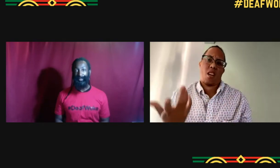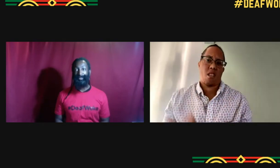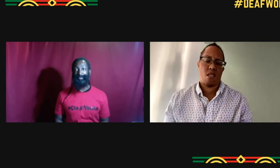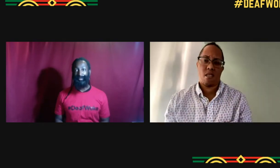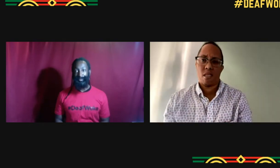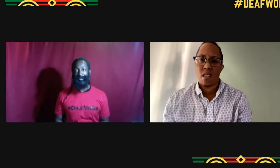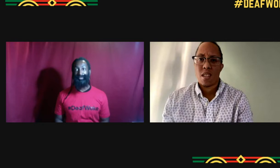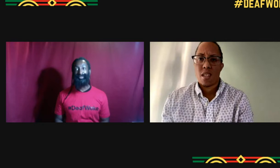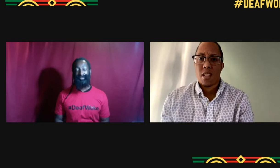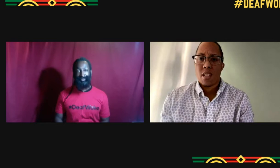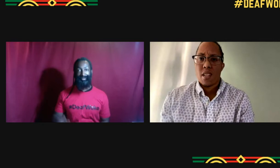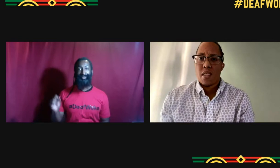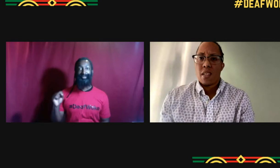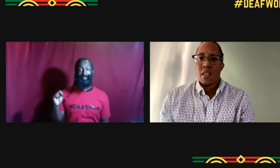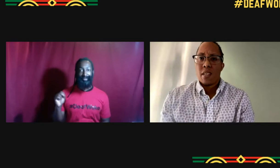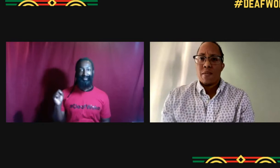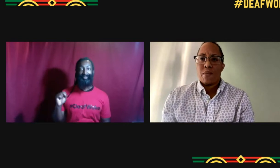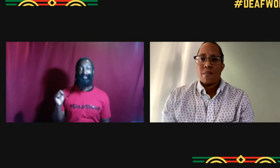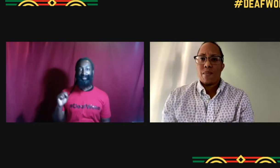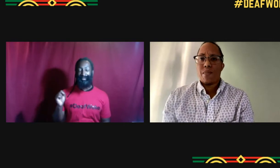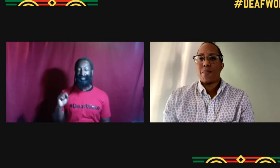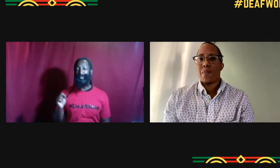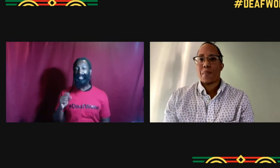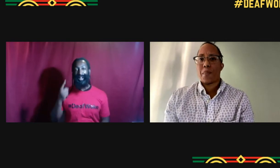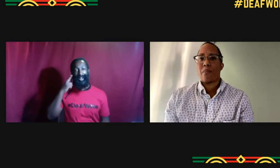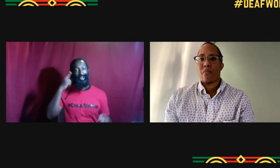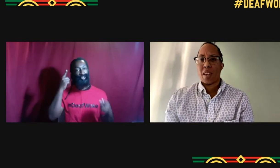information online and see from there.